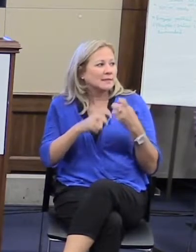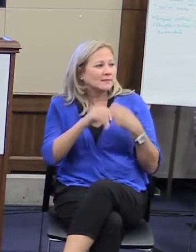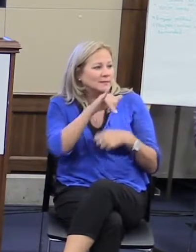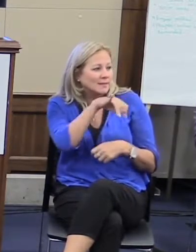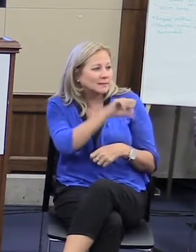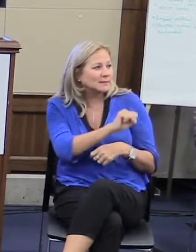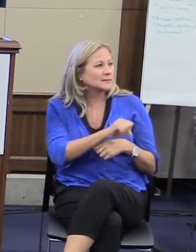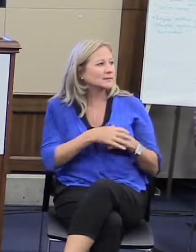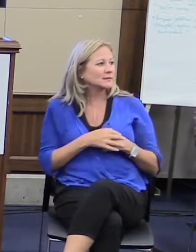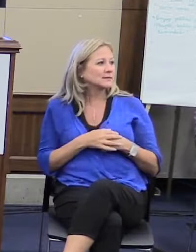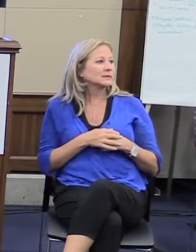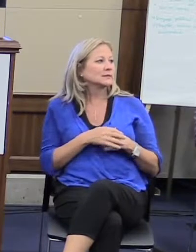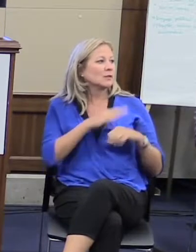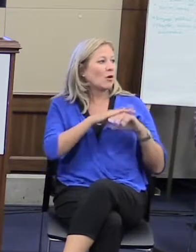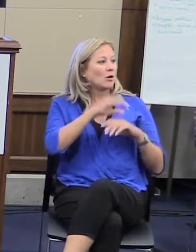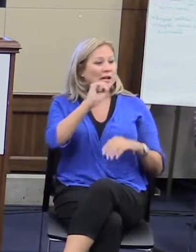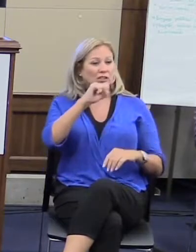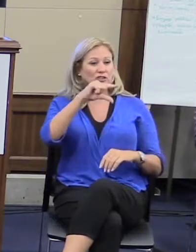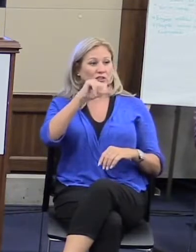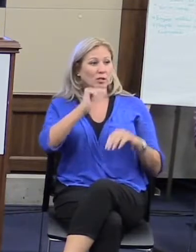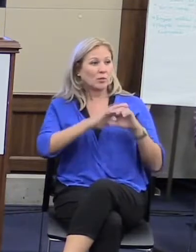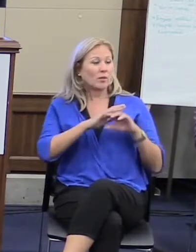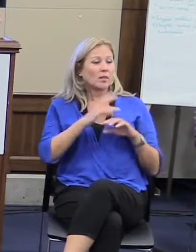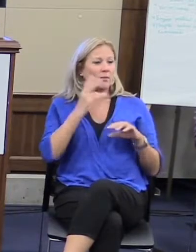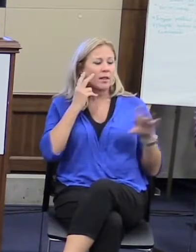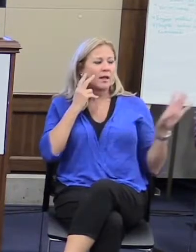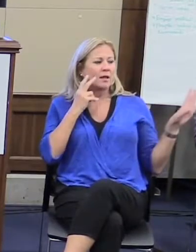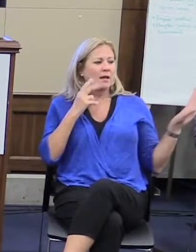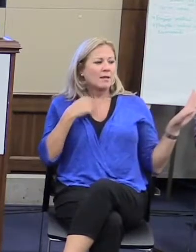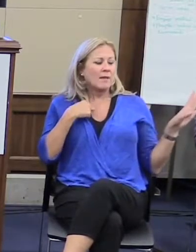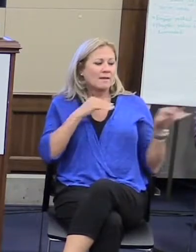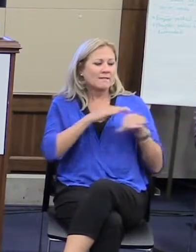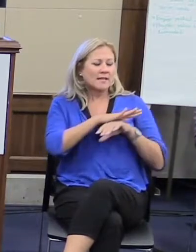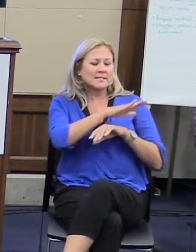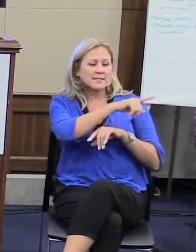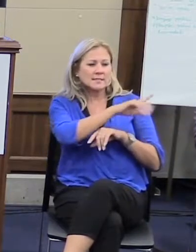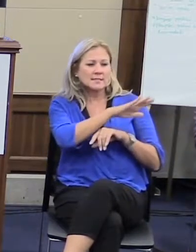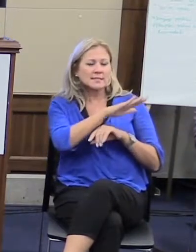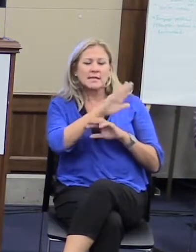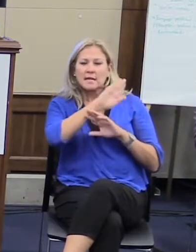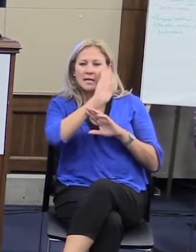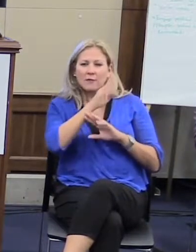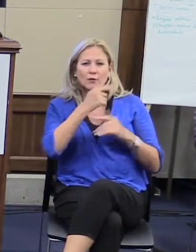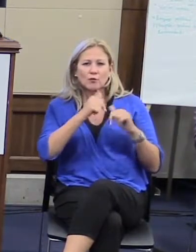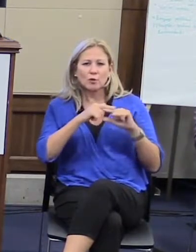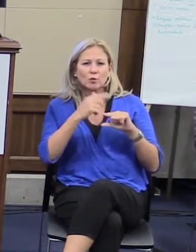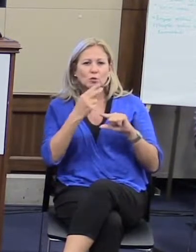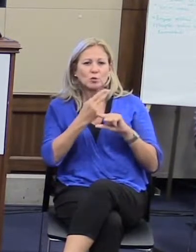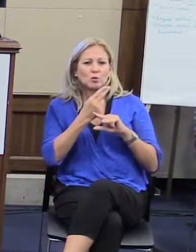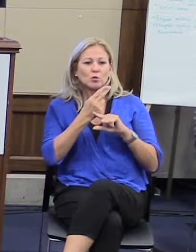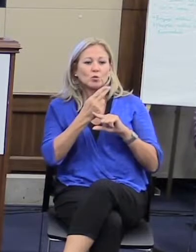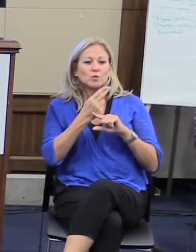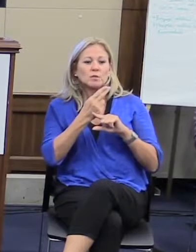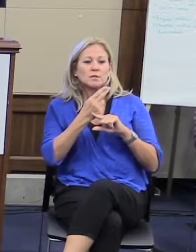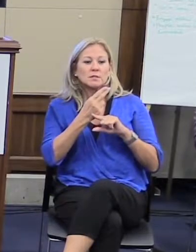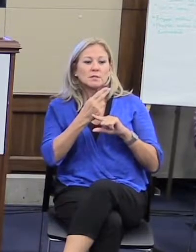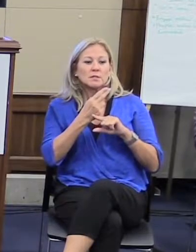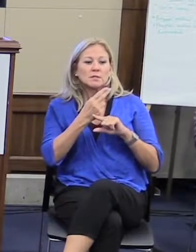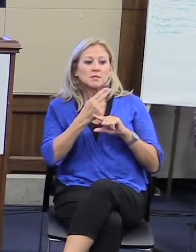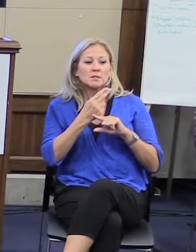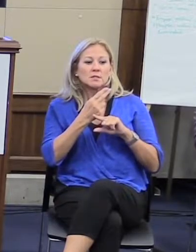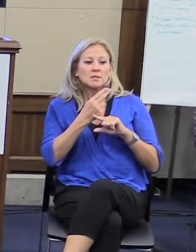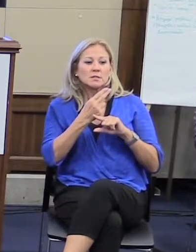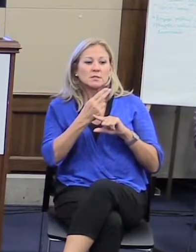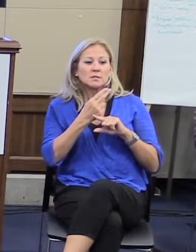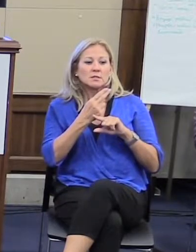And by the way, on the SGA with the blind, my advice is never try to use a take it away tool, meaning you don't want to go